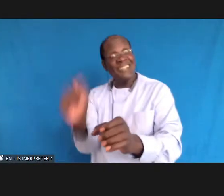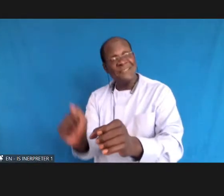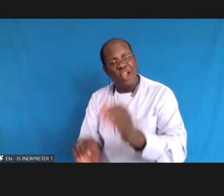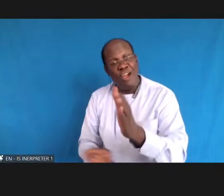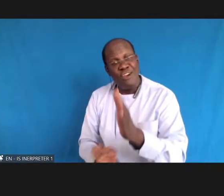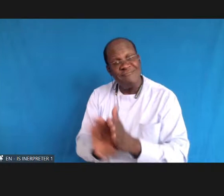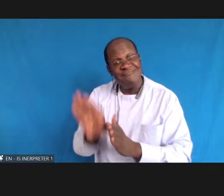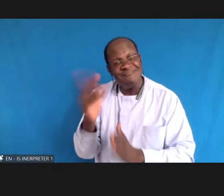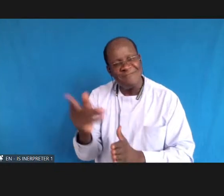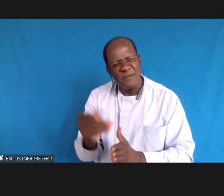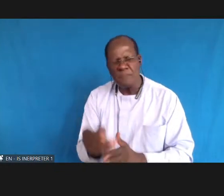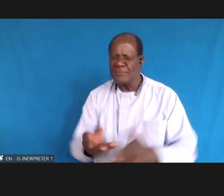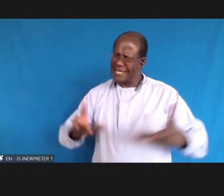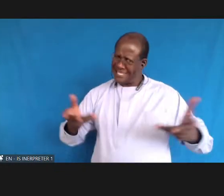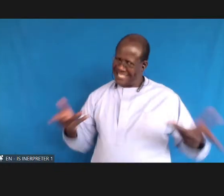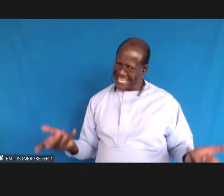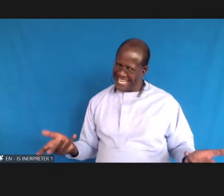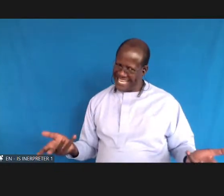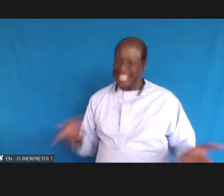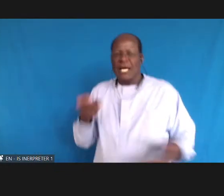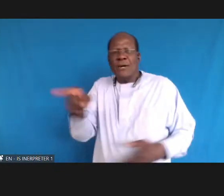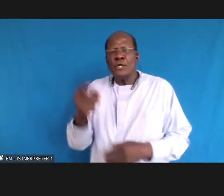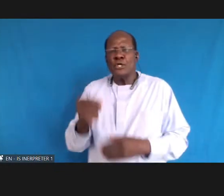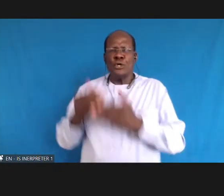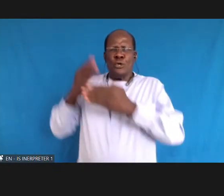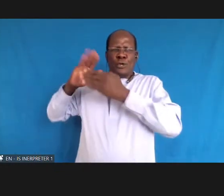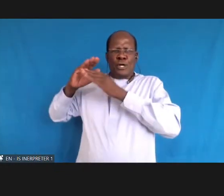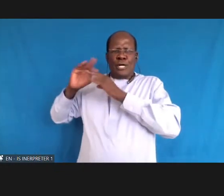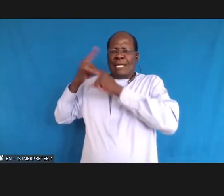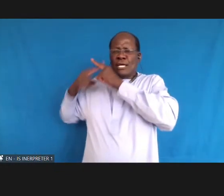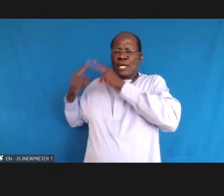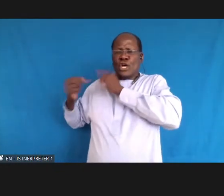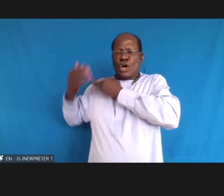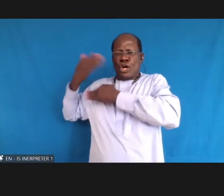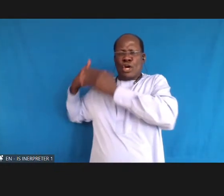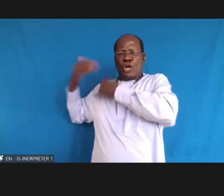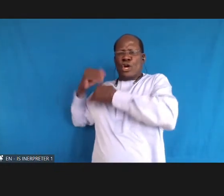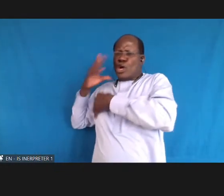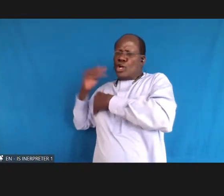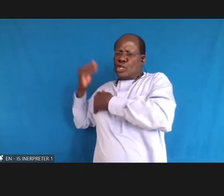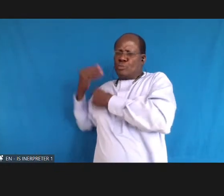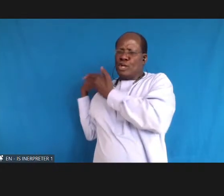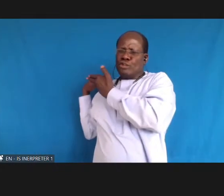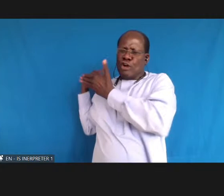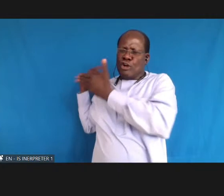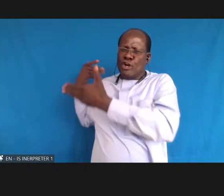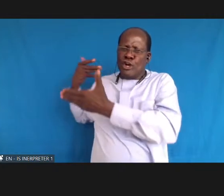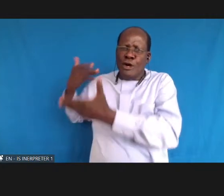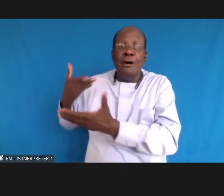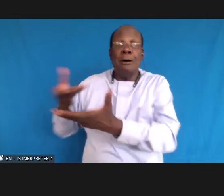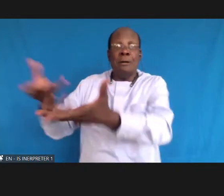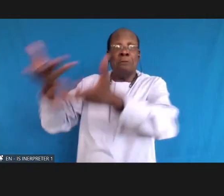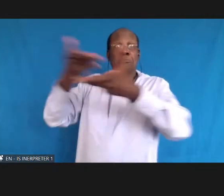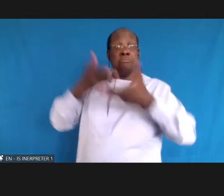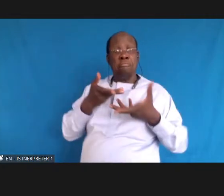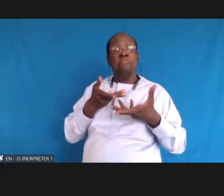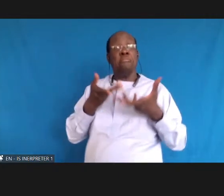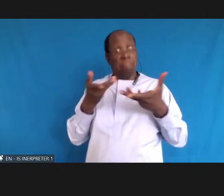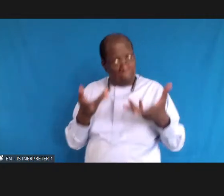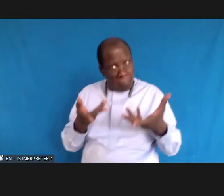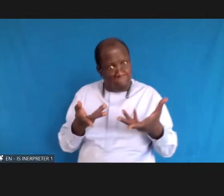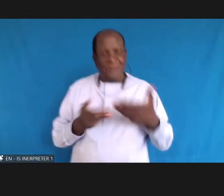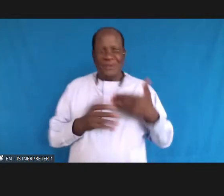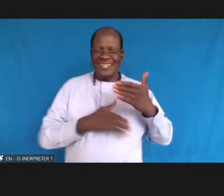experience, what is the message and what are the key takeaway we need to take forward, to those discussions, where there is